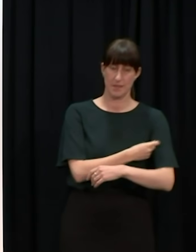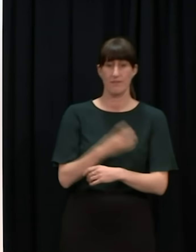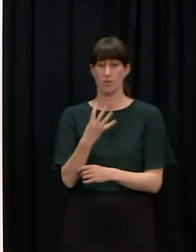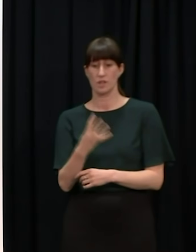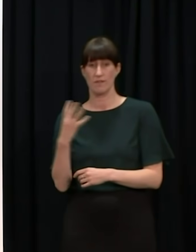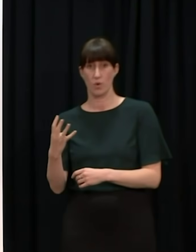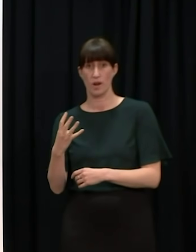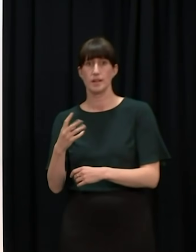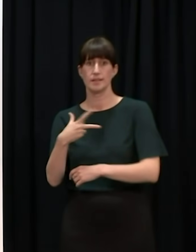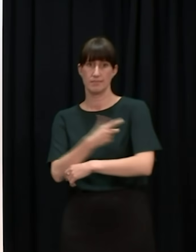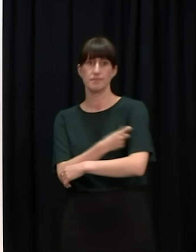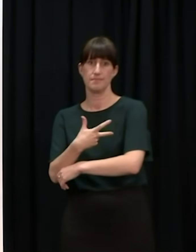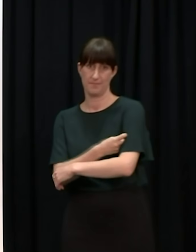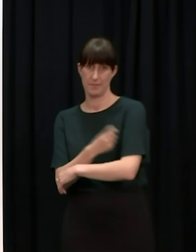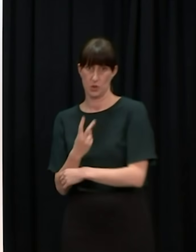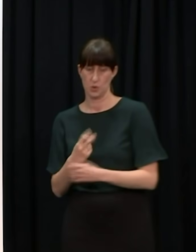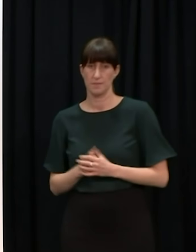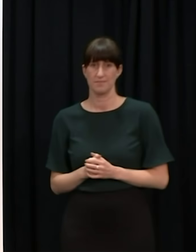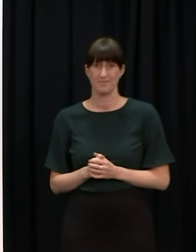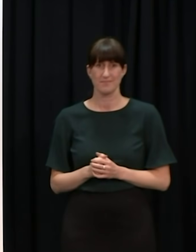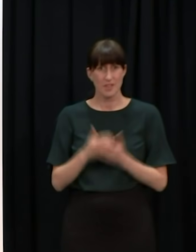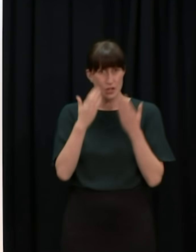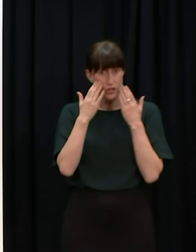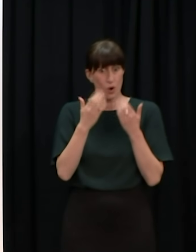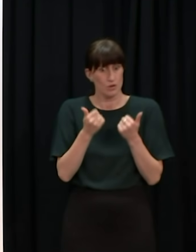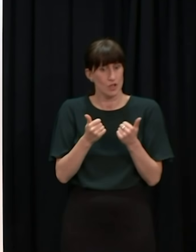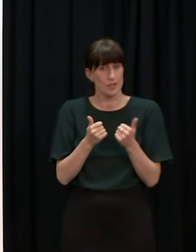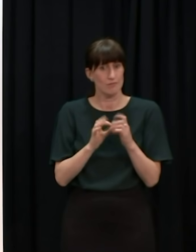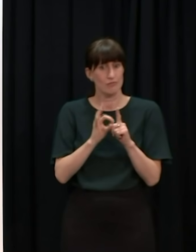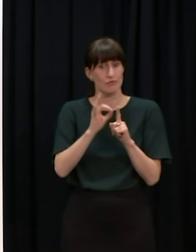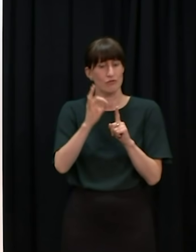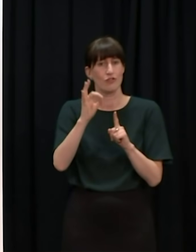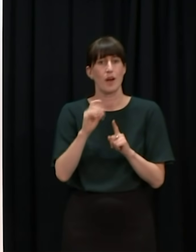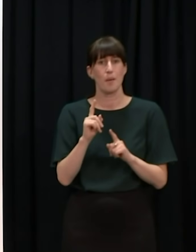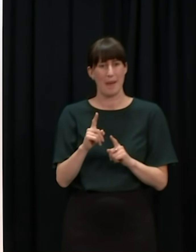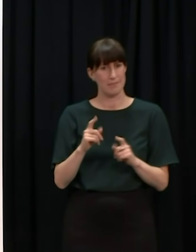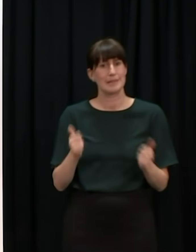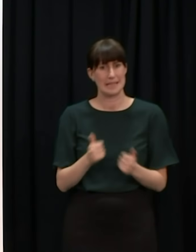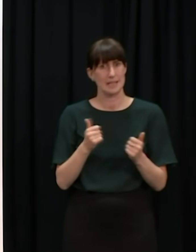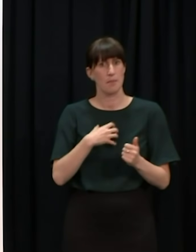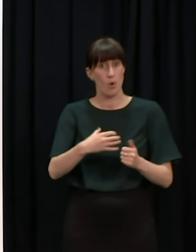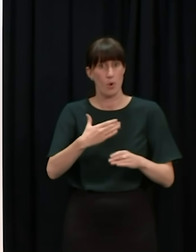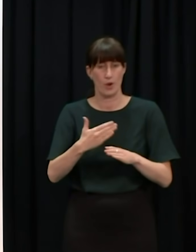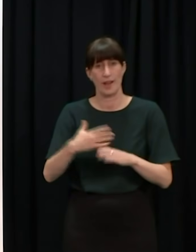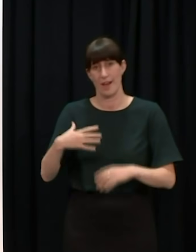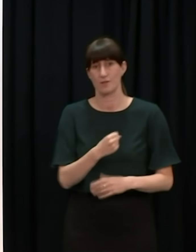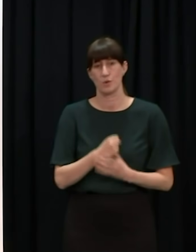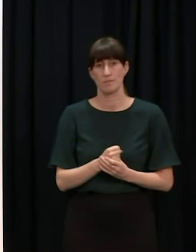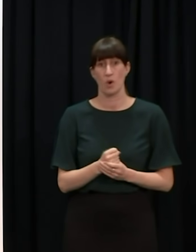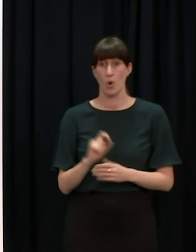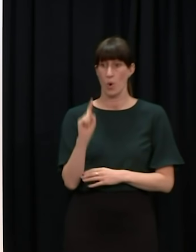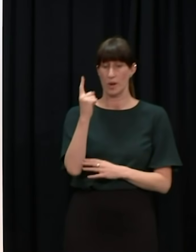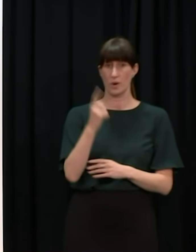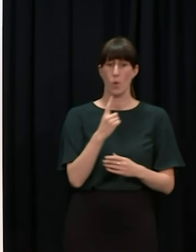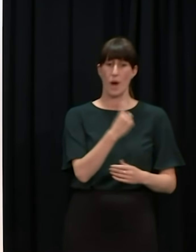that we continue to have an equity challenge that we need to work on. There's a lot more work to do. Across Auckland,